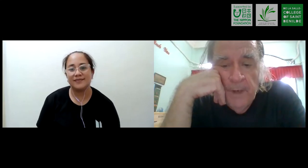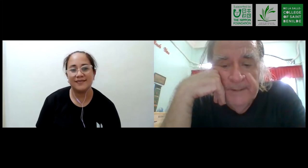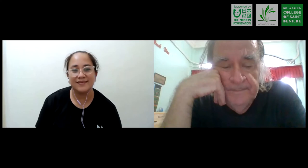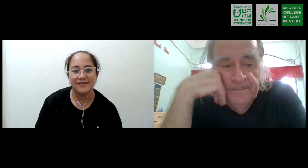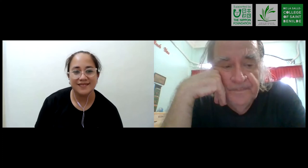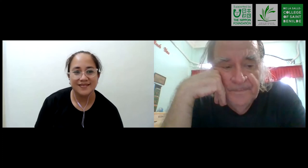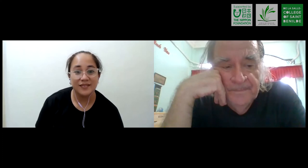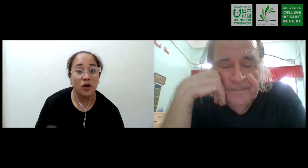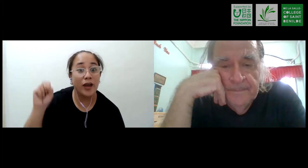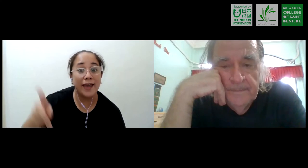Okay?